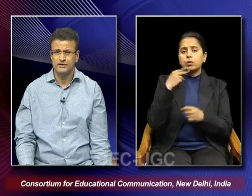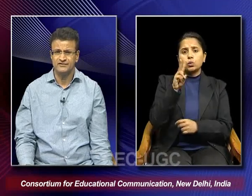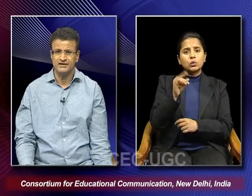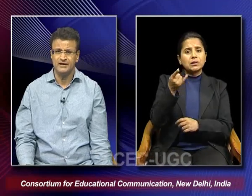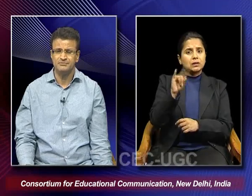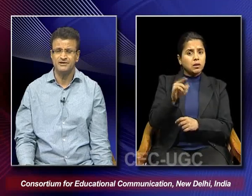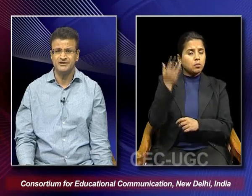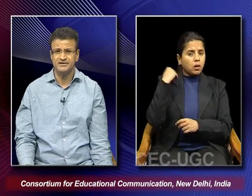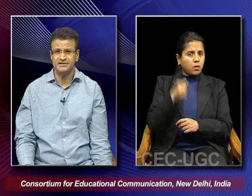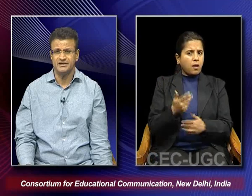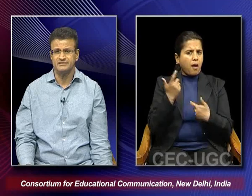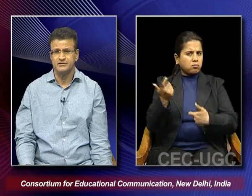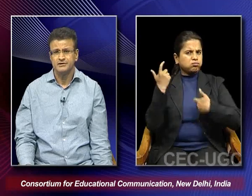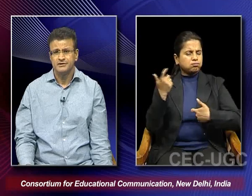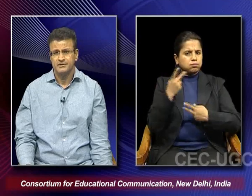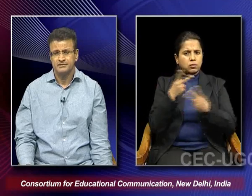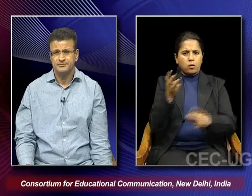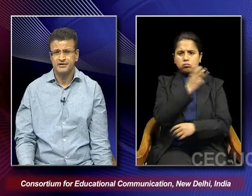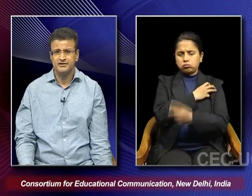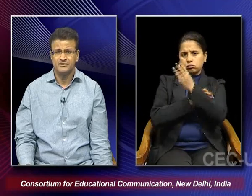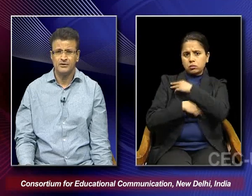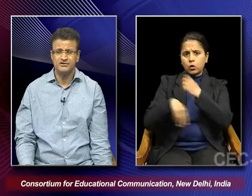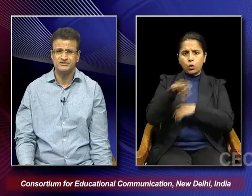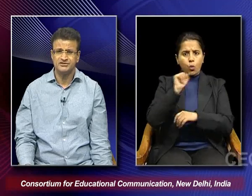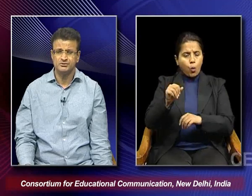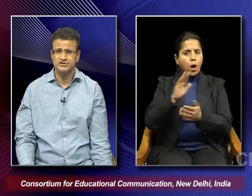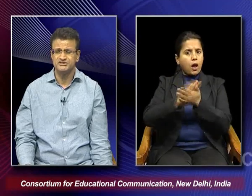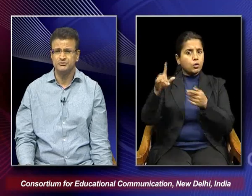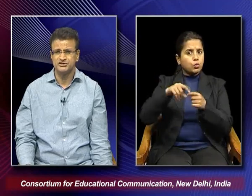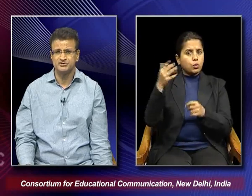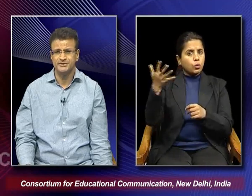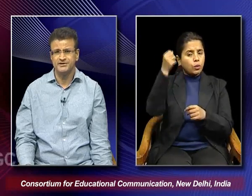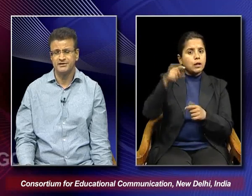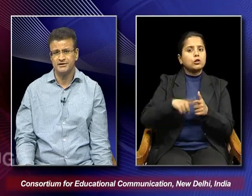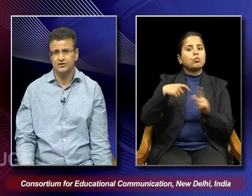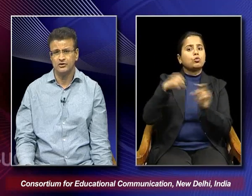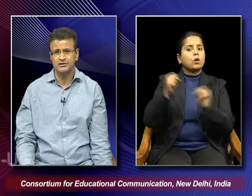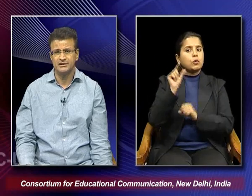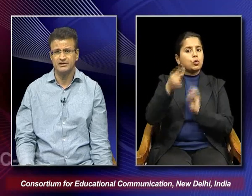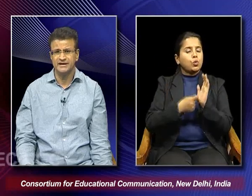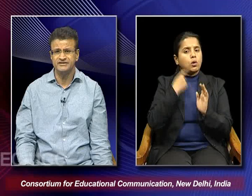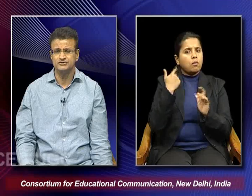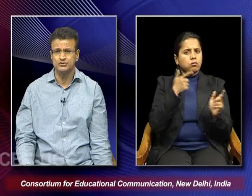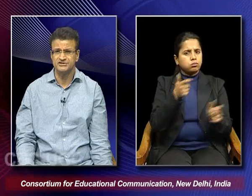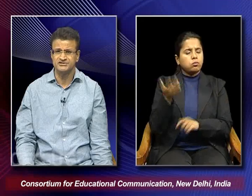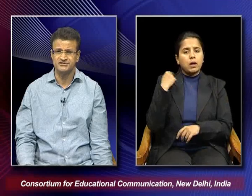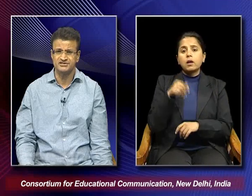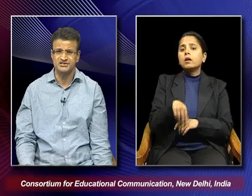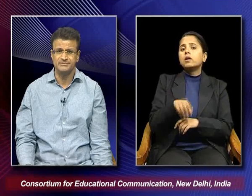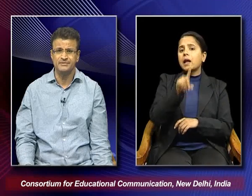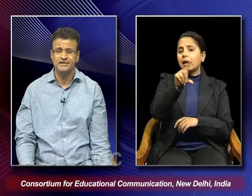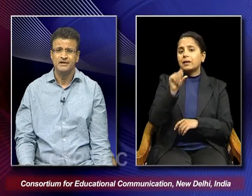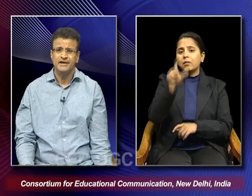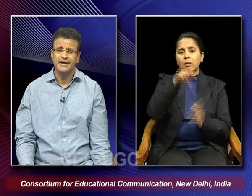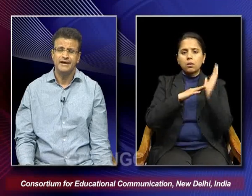4 heavily armed militant attacked the brigade headquarters at Uri, Jammu and Kashmir at dawn, killing 19 soldiers in their